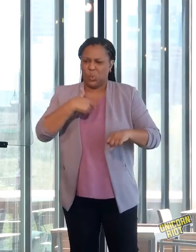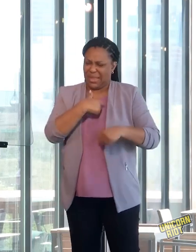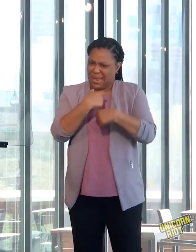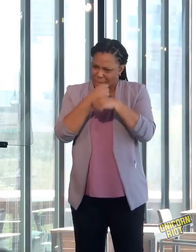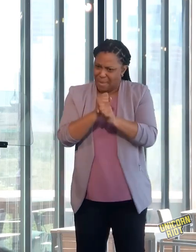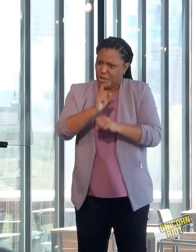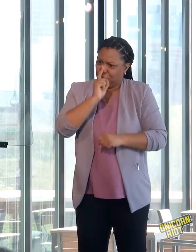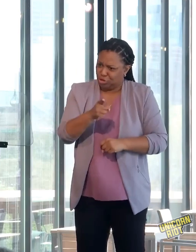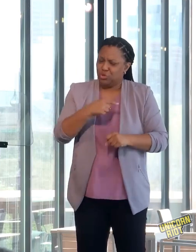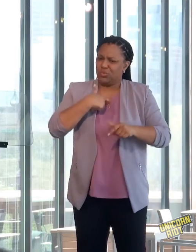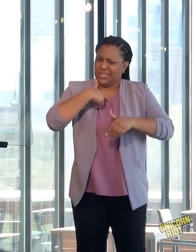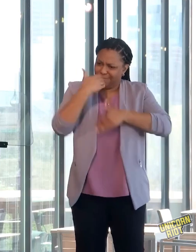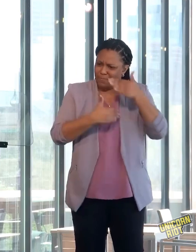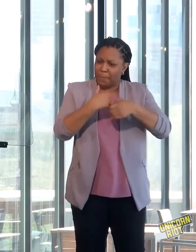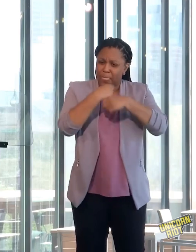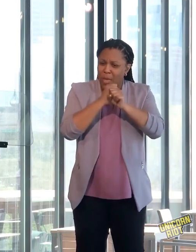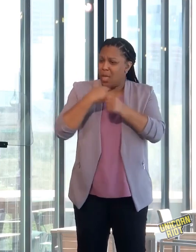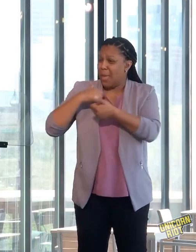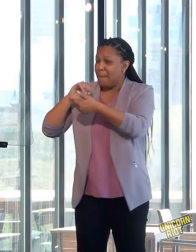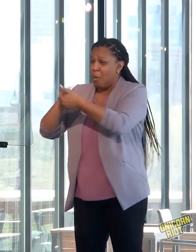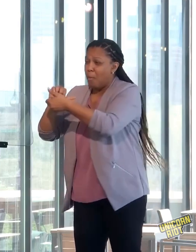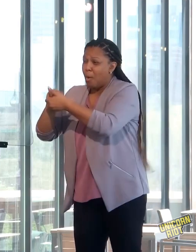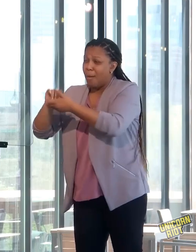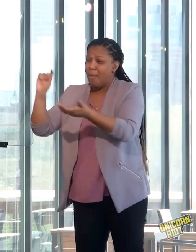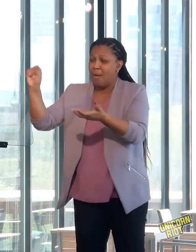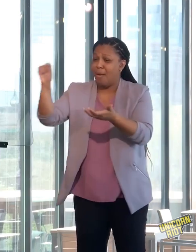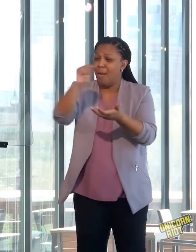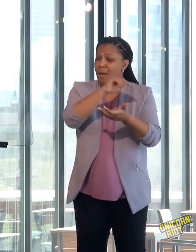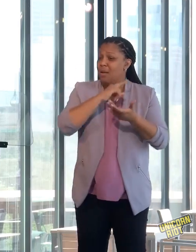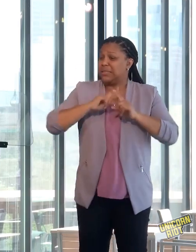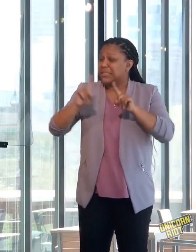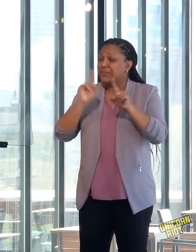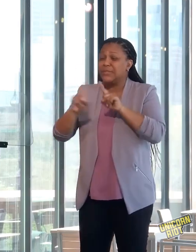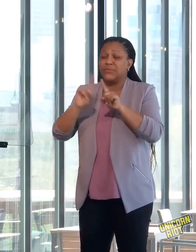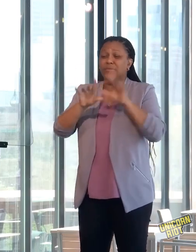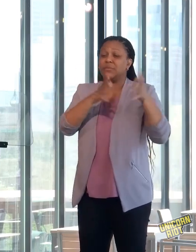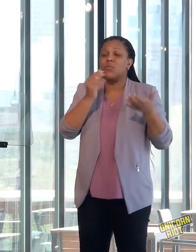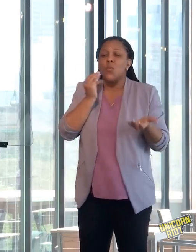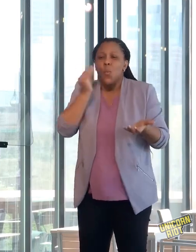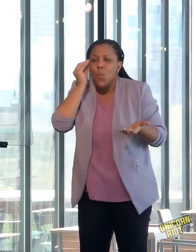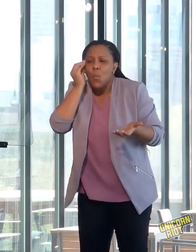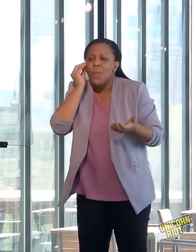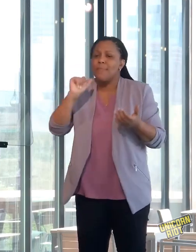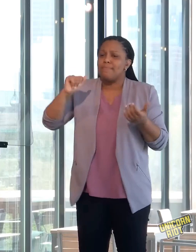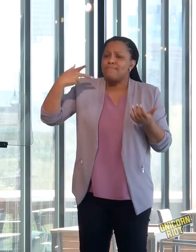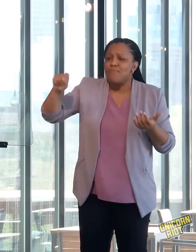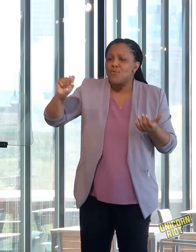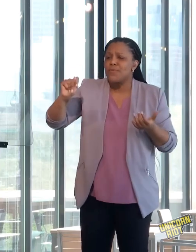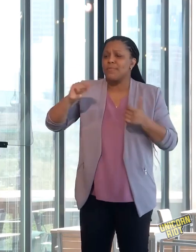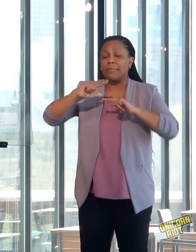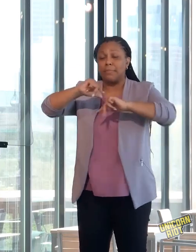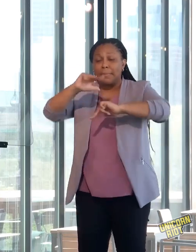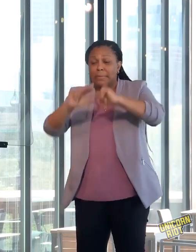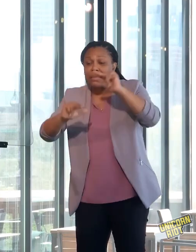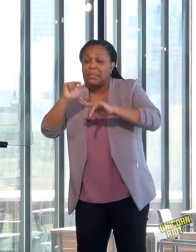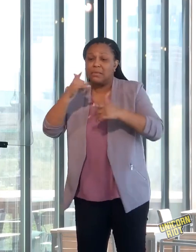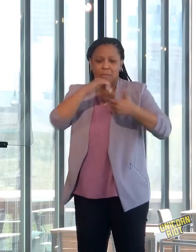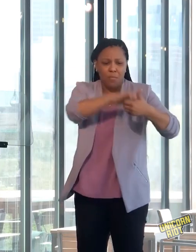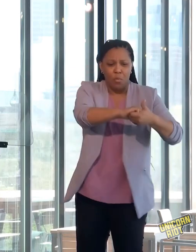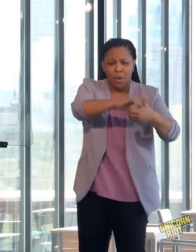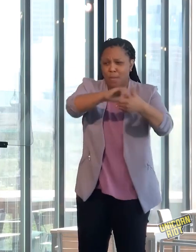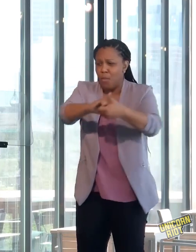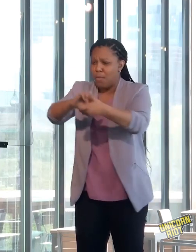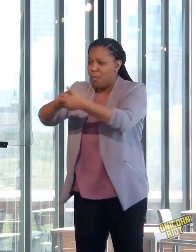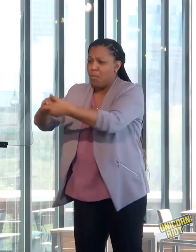through our community partners, with partners like Avivo and Homeward Bound and Simpson Housing and Agate. So you want another